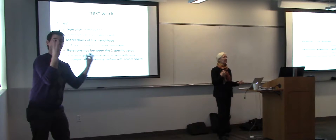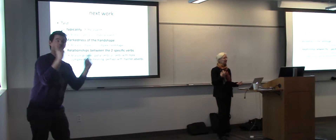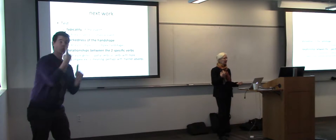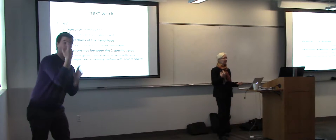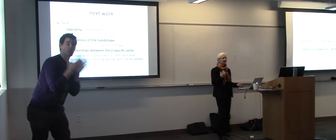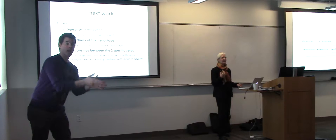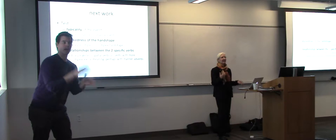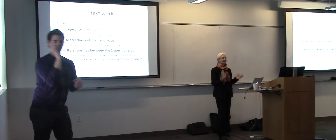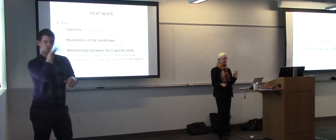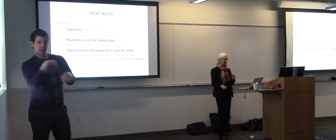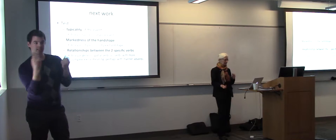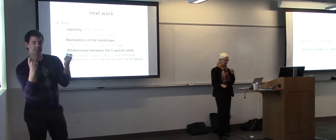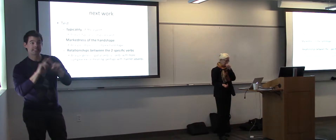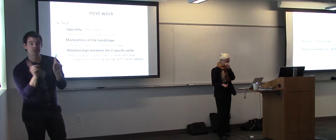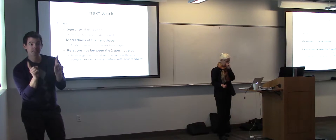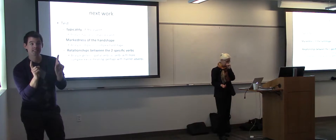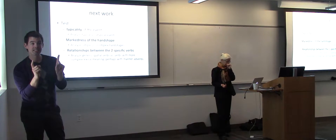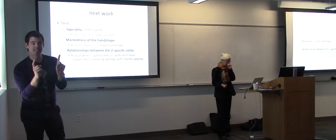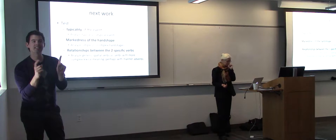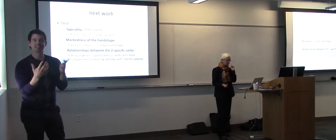with typicality and atypicality.